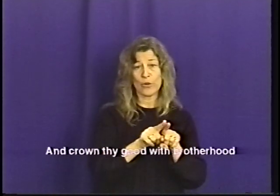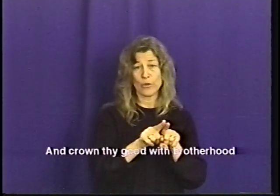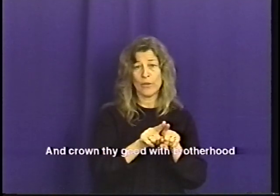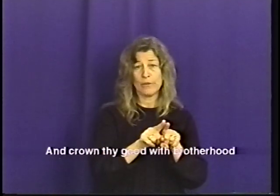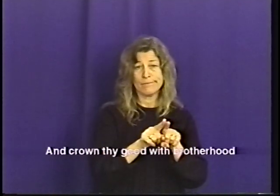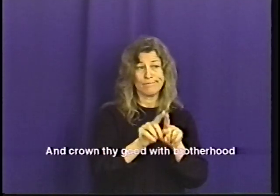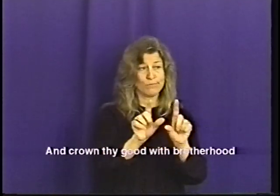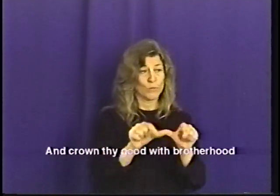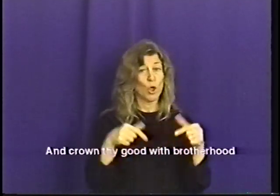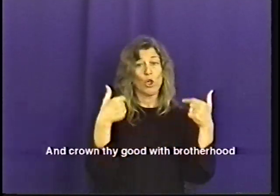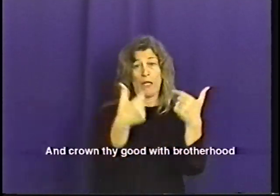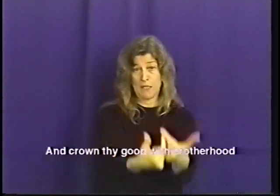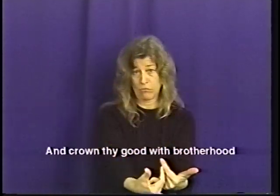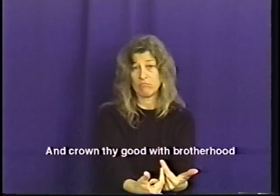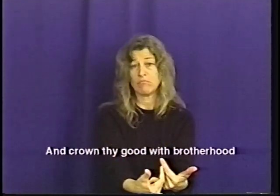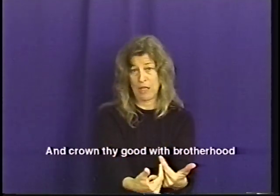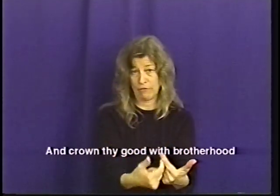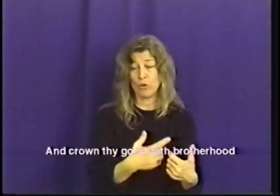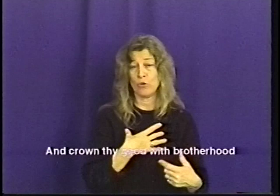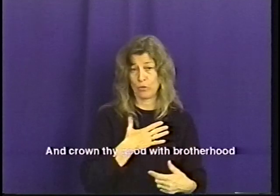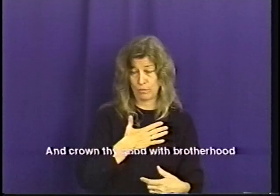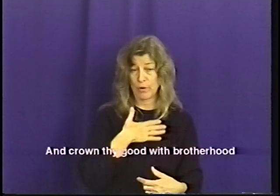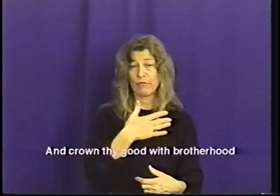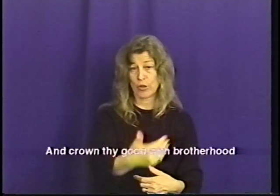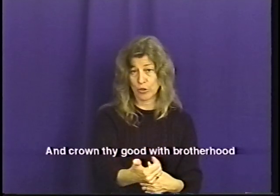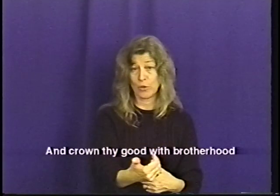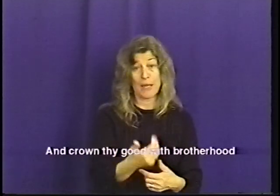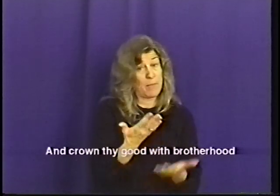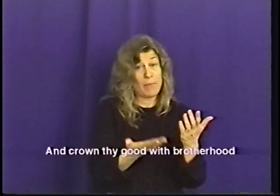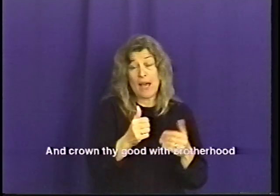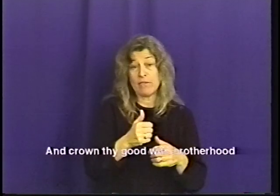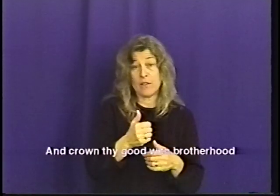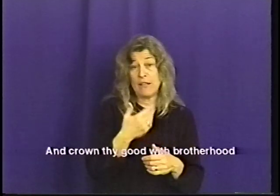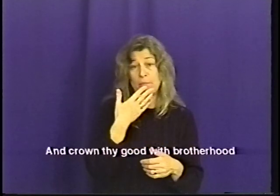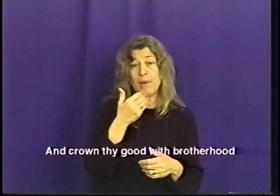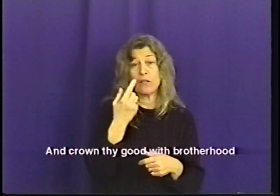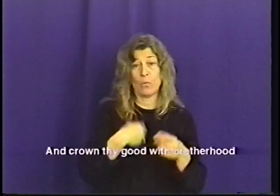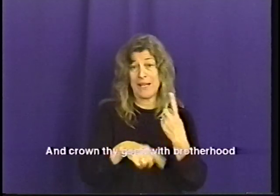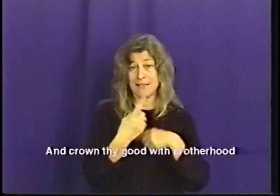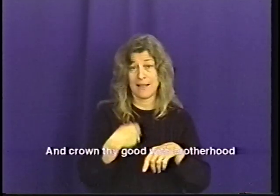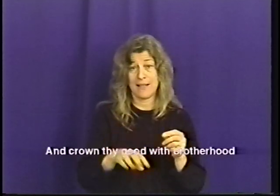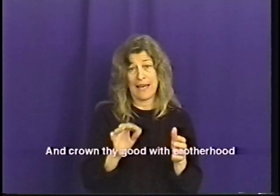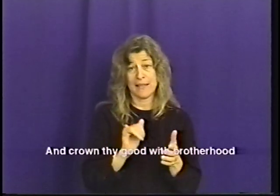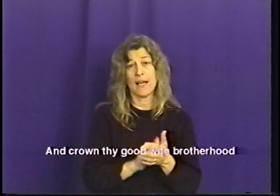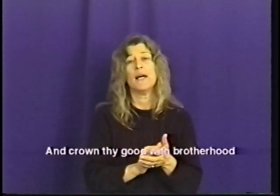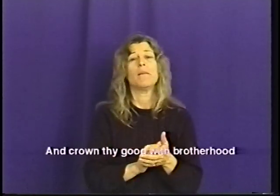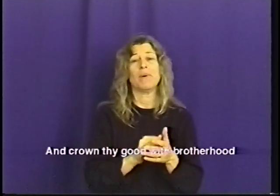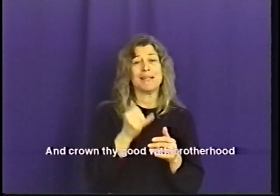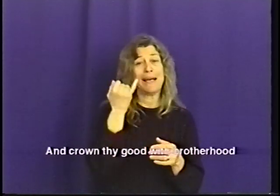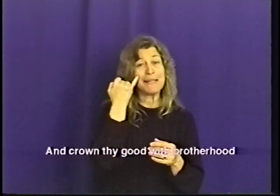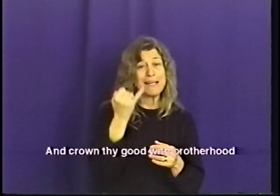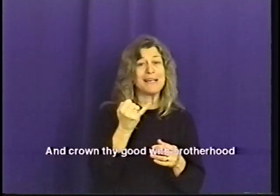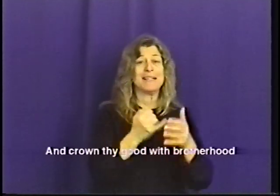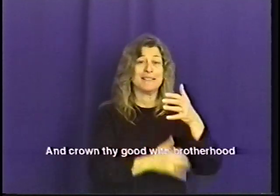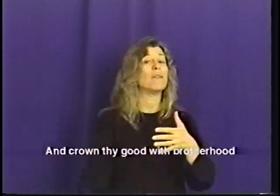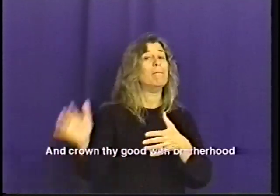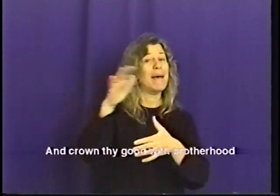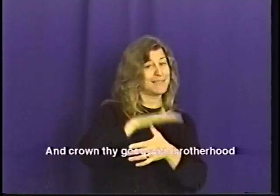brotherhood if you prefer to do that. Maybe have an even better way to sign that. But the idea is that the best